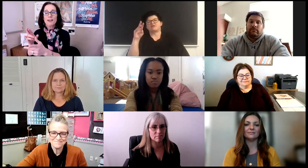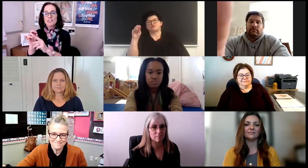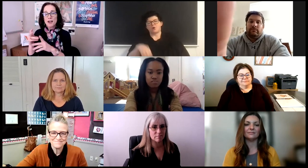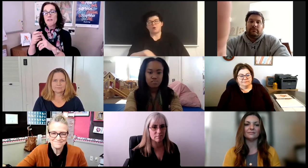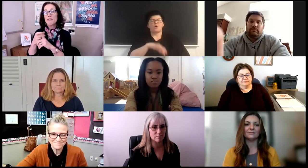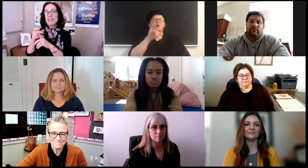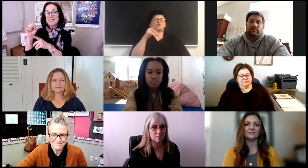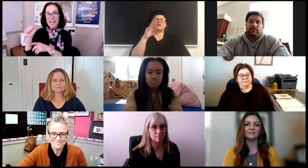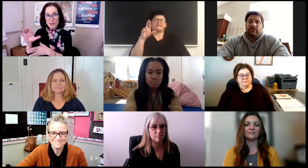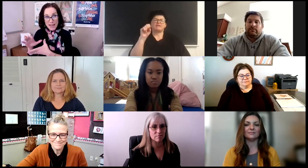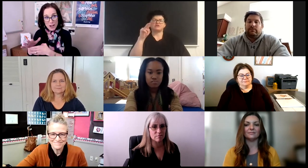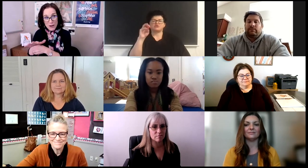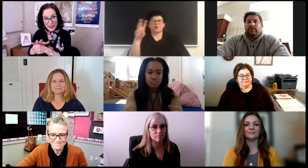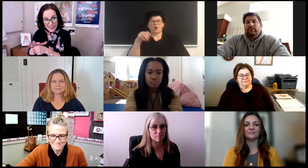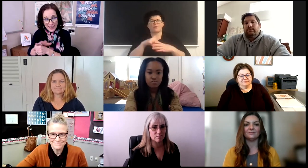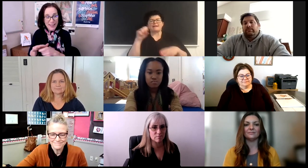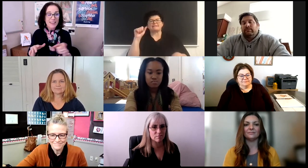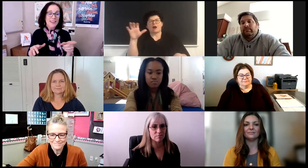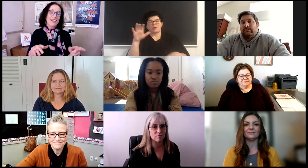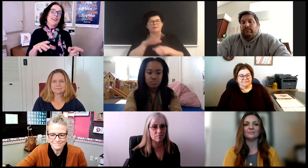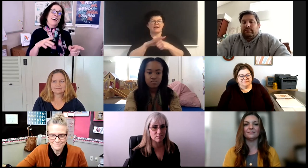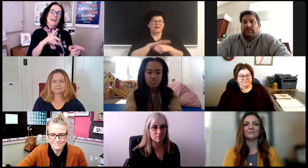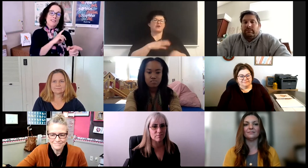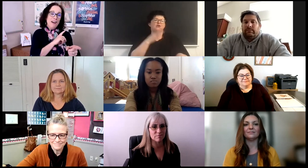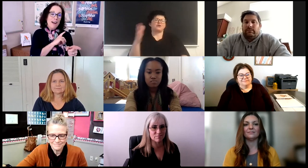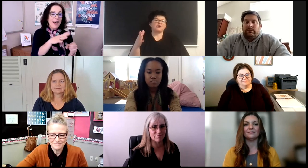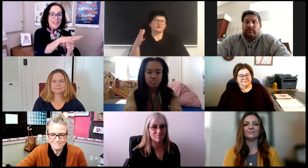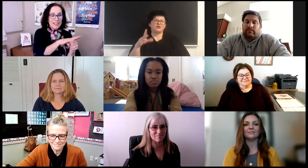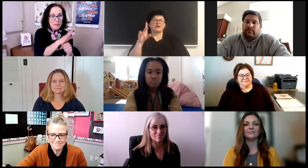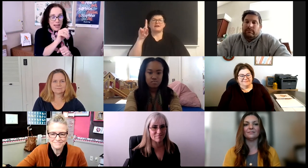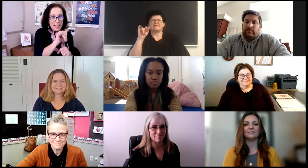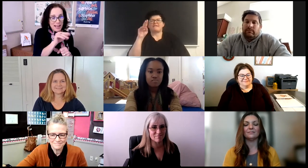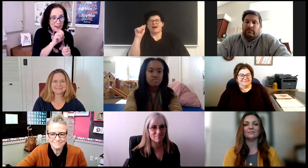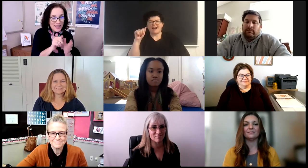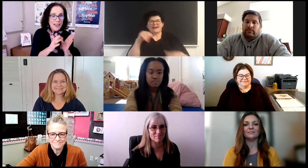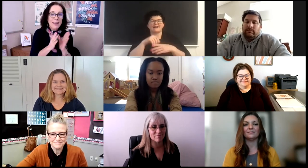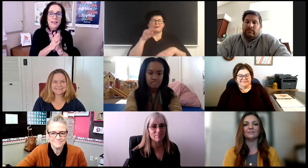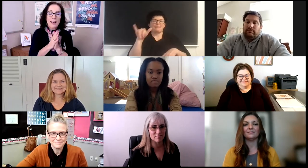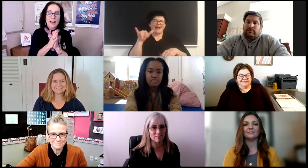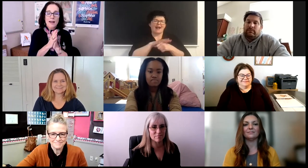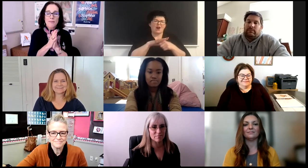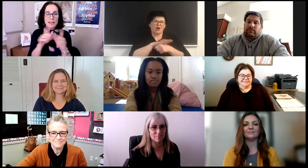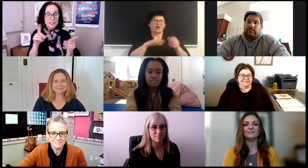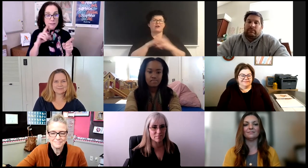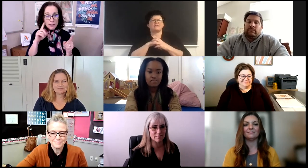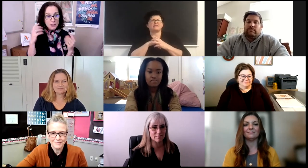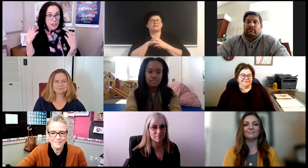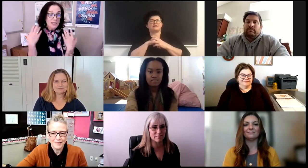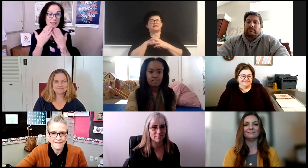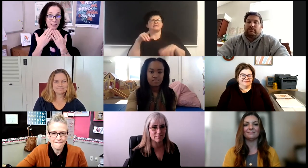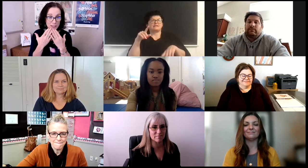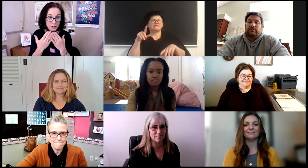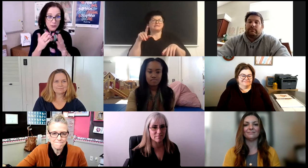Jennifer Snow in the Sacramento area, Devana in the Bay Area, as deaf